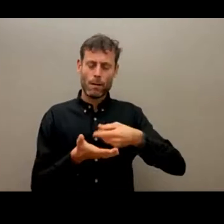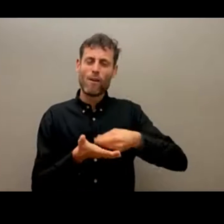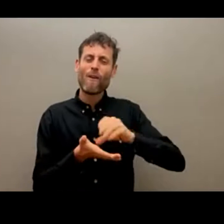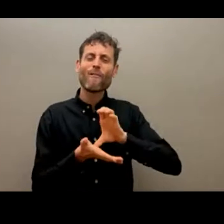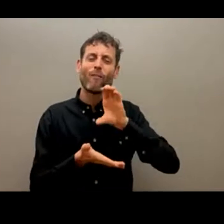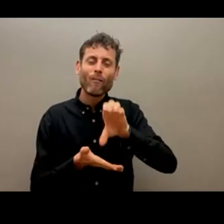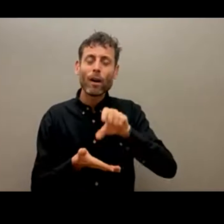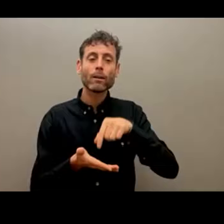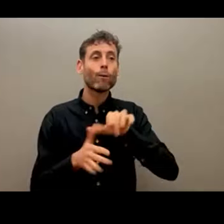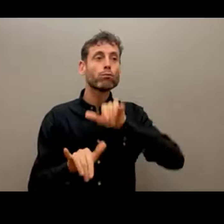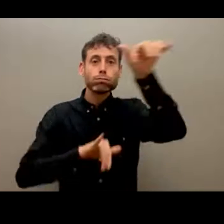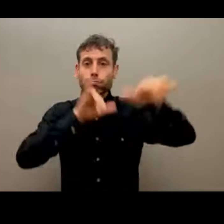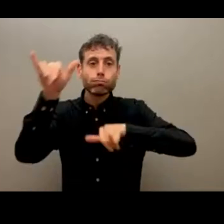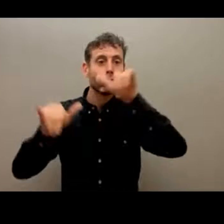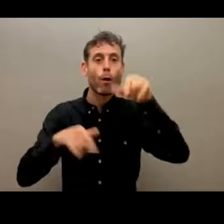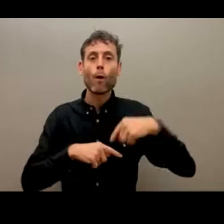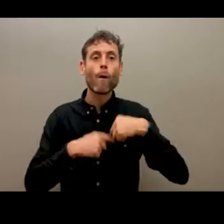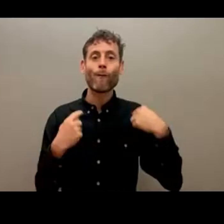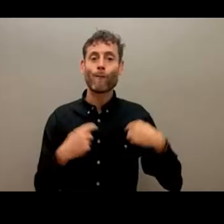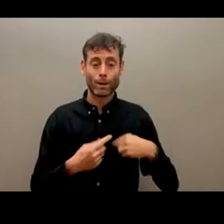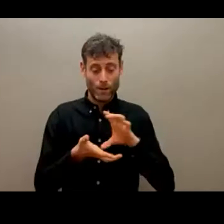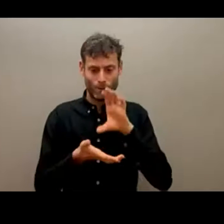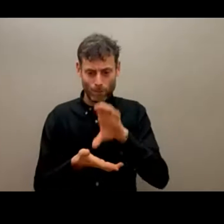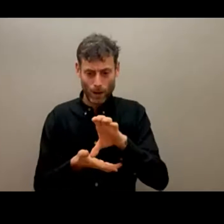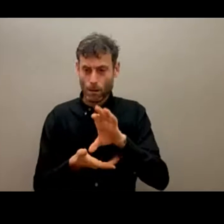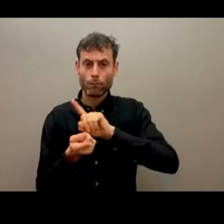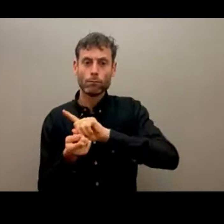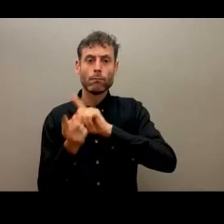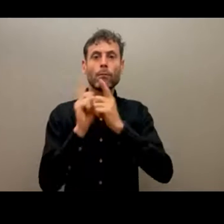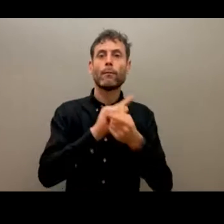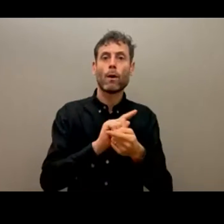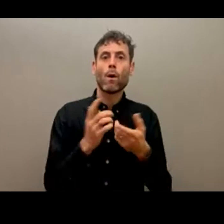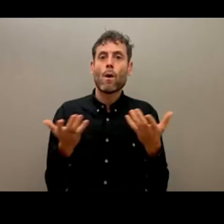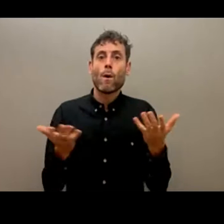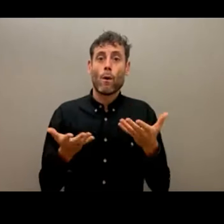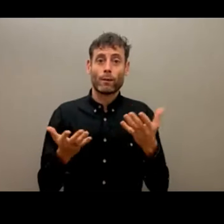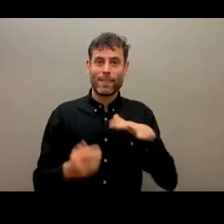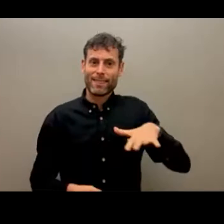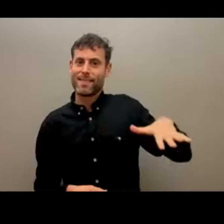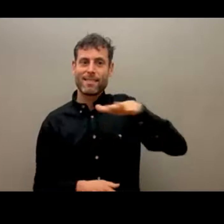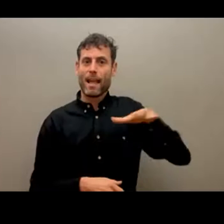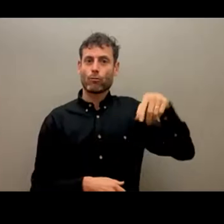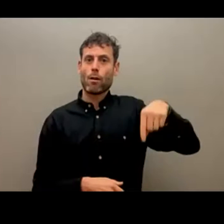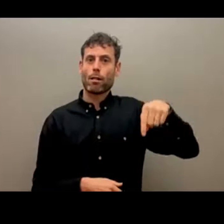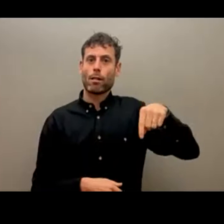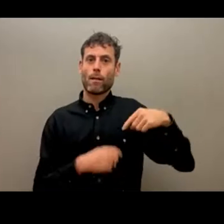resources and working with their partners to recruit volunteers in the Global South for that work in the Global South.